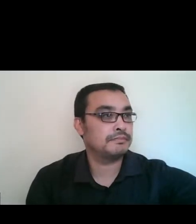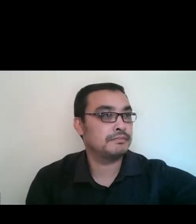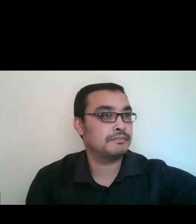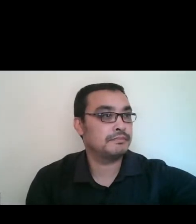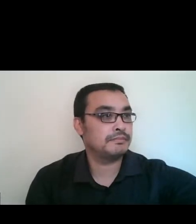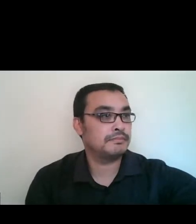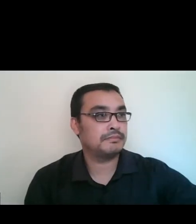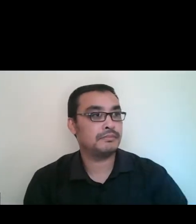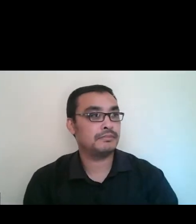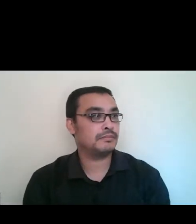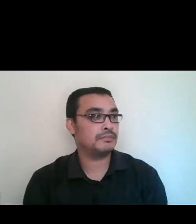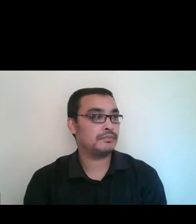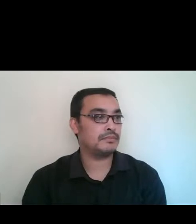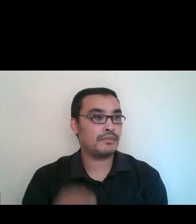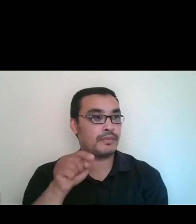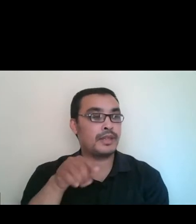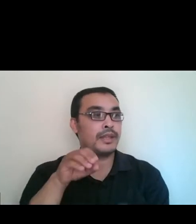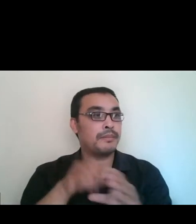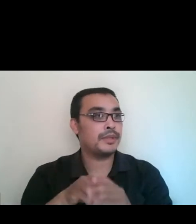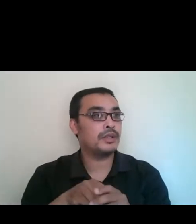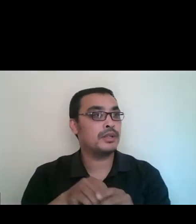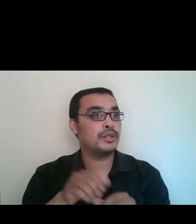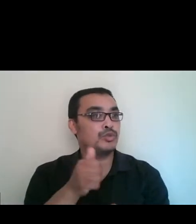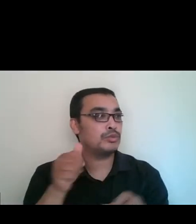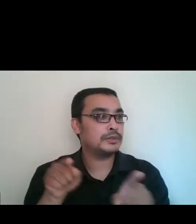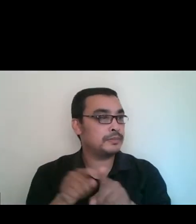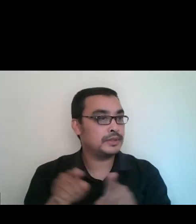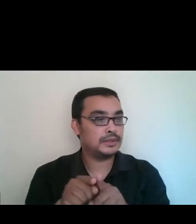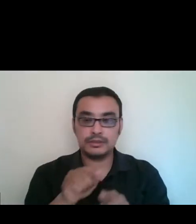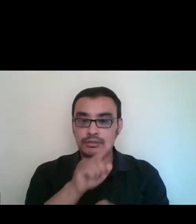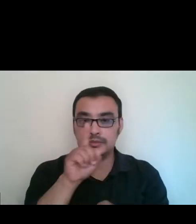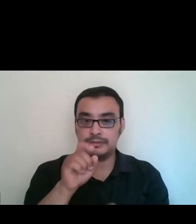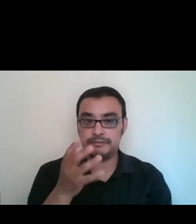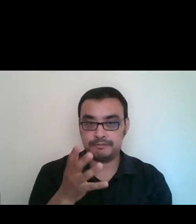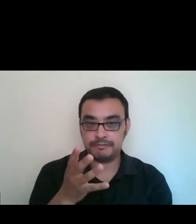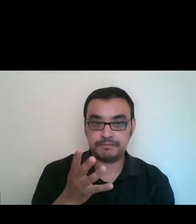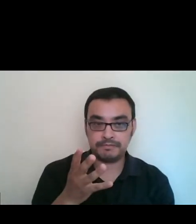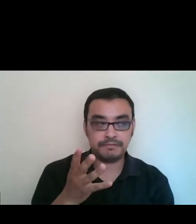No, there is no further question.